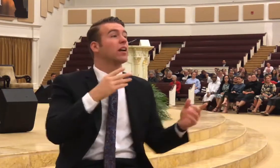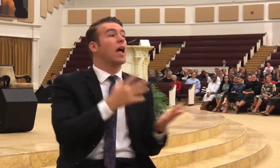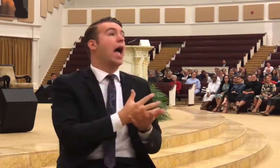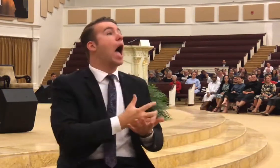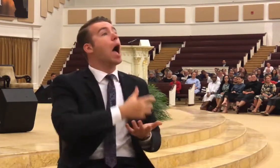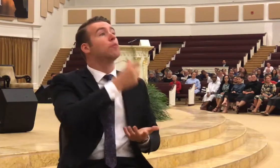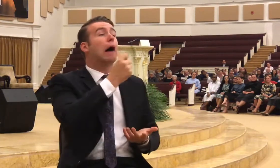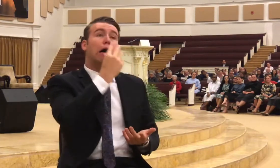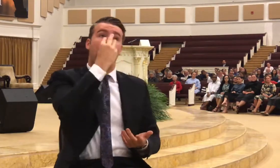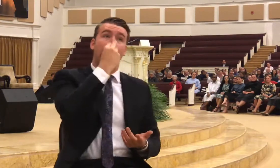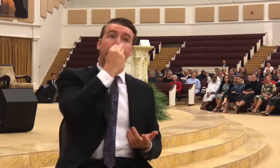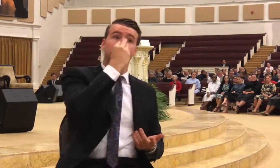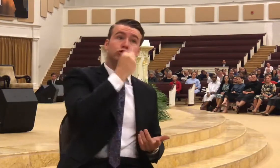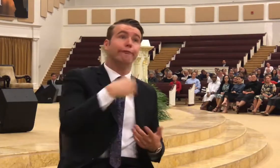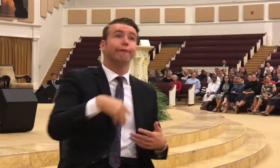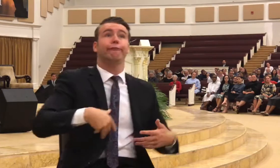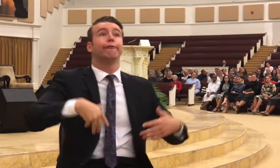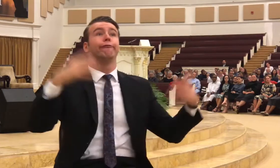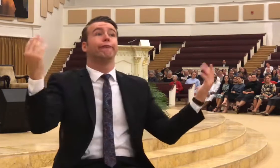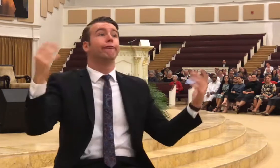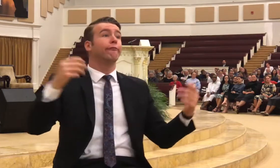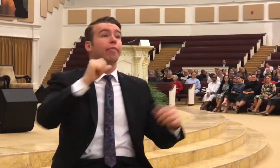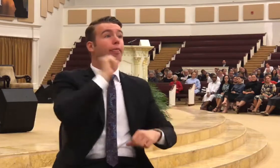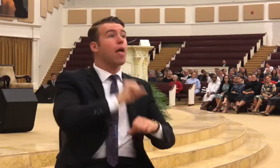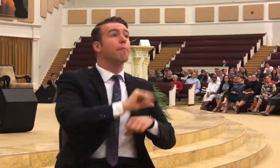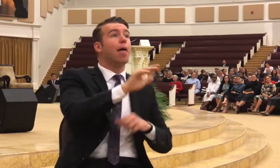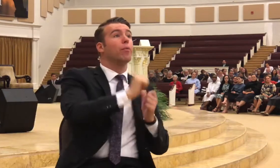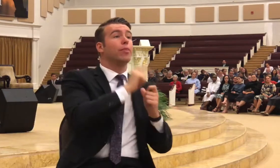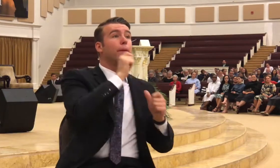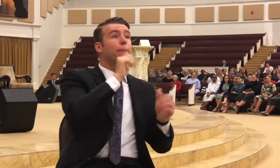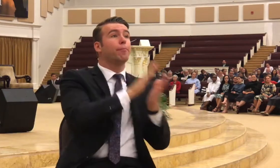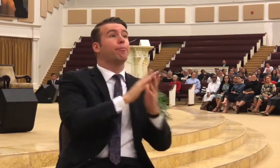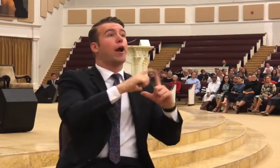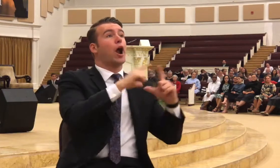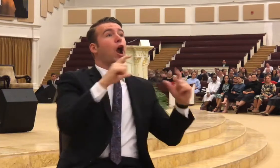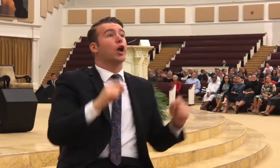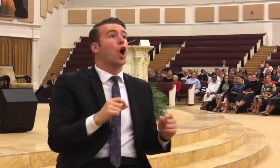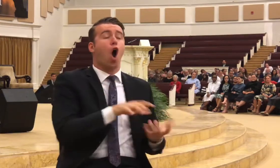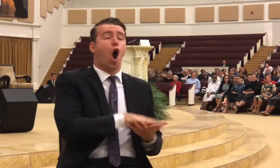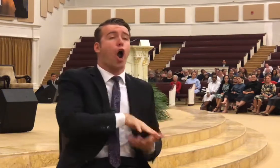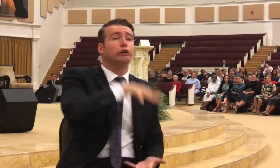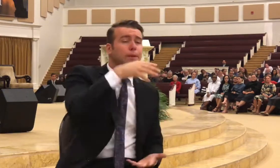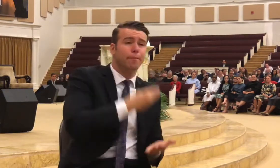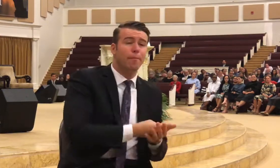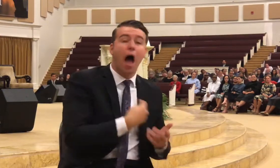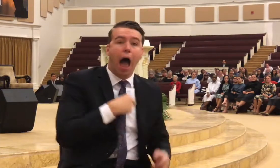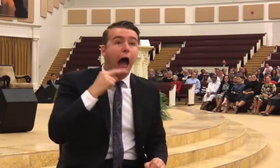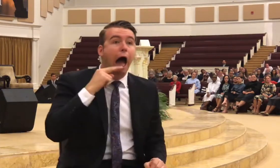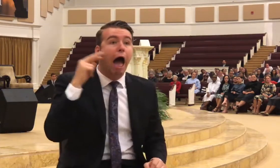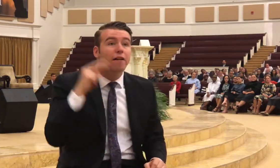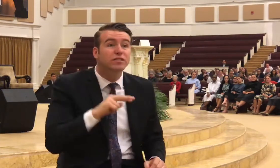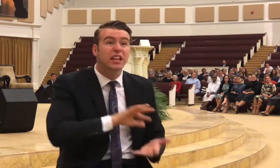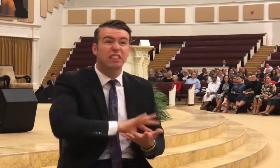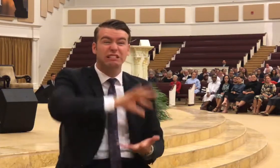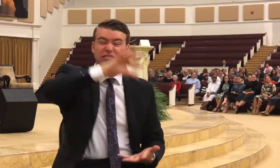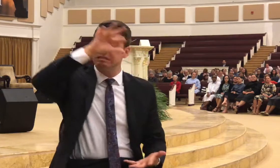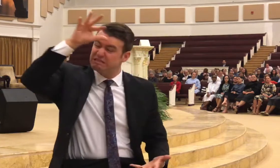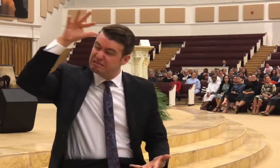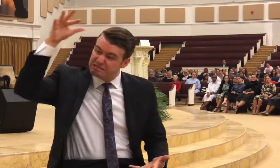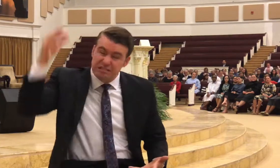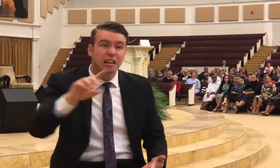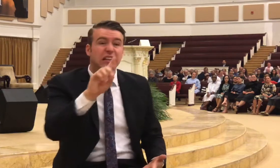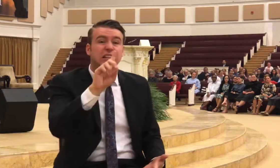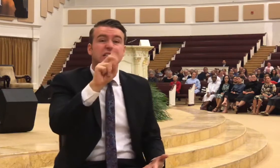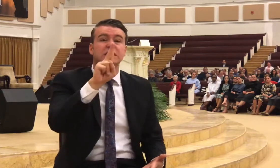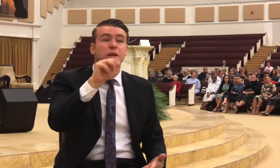Bottles of this and handkerchiefs of that and mailing in prayer cards for $5. They're piling them up. I've seen pictures of the dumpsters full of prayer calls that